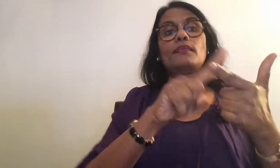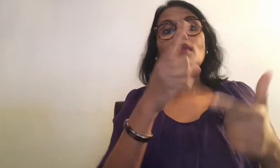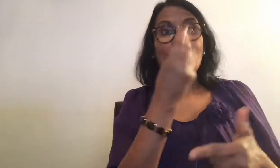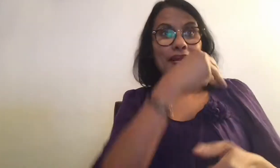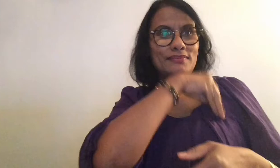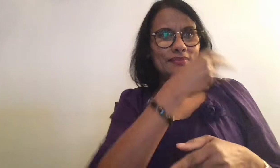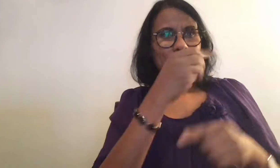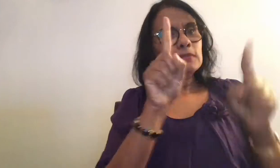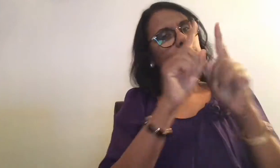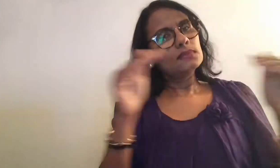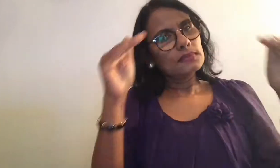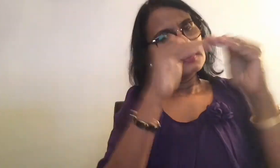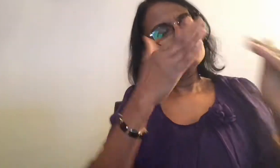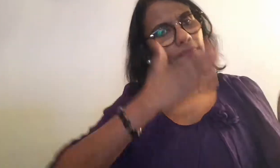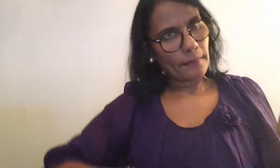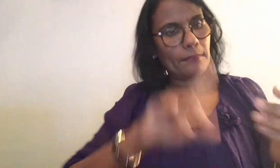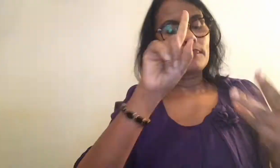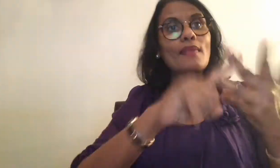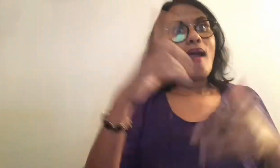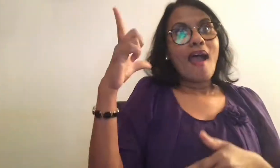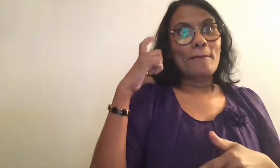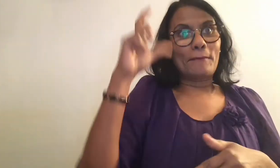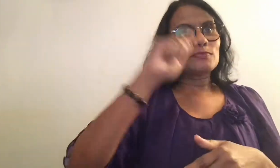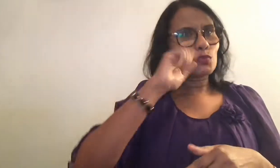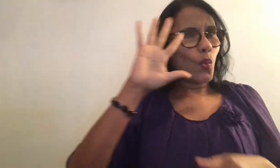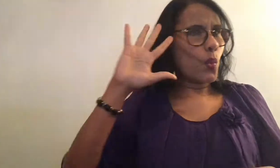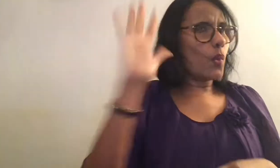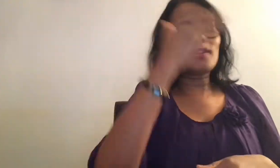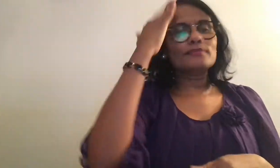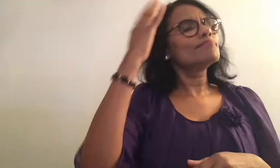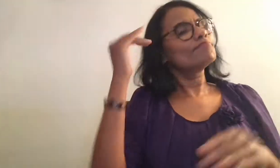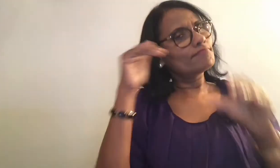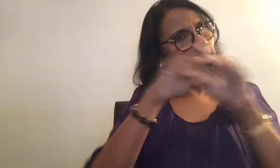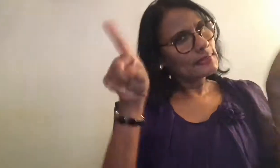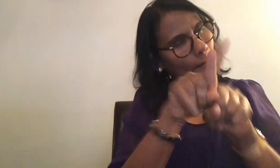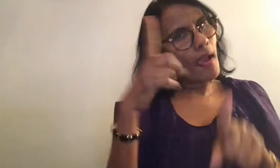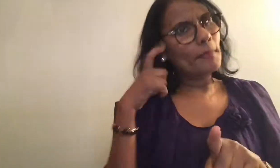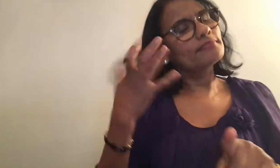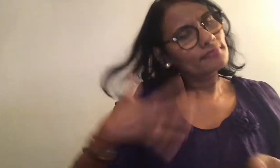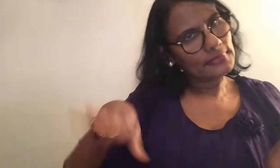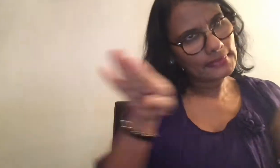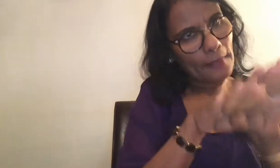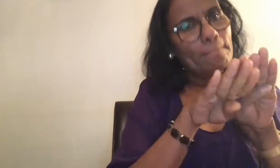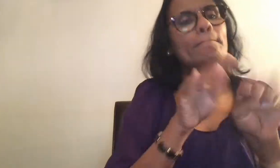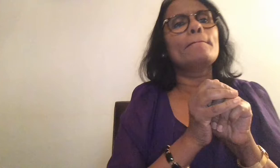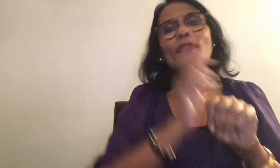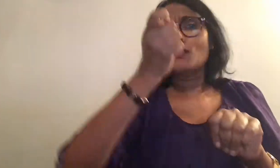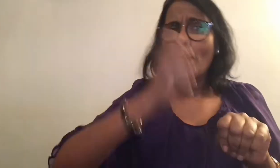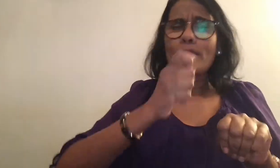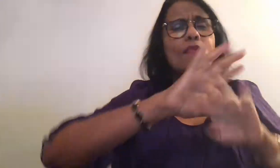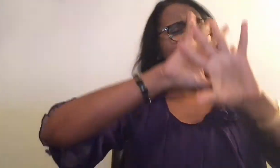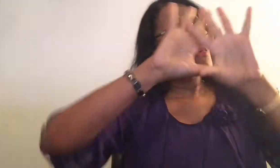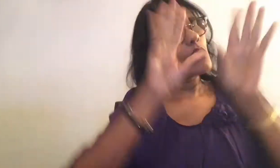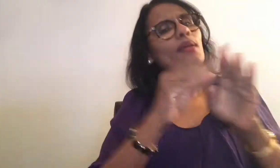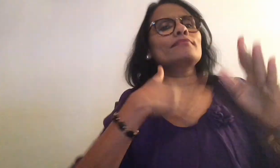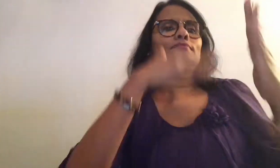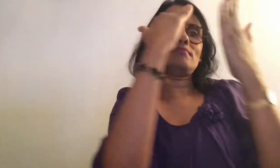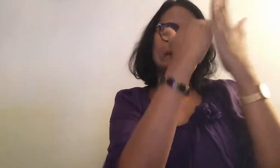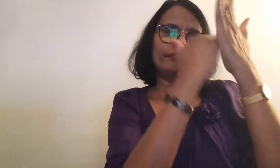days. That pus, can develop real quick. It can happen to any species with a uterus. It actually happens in people as well. You